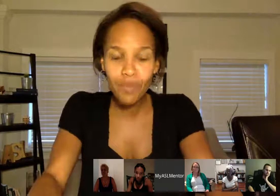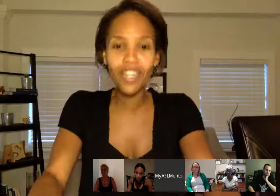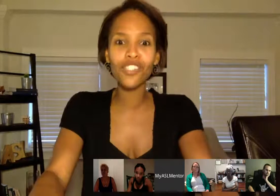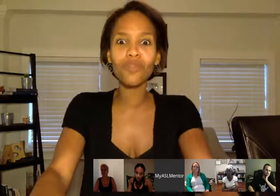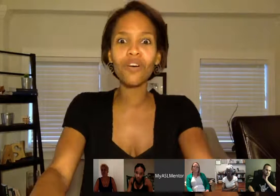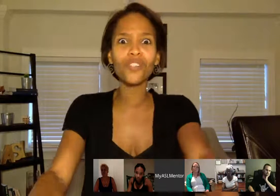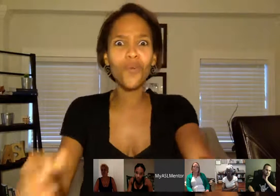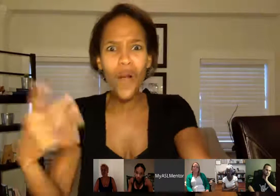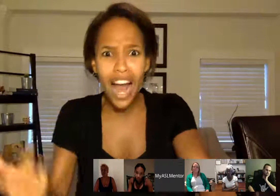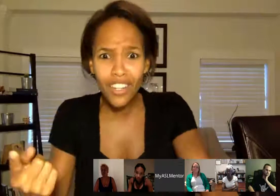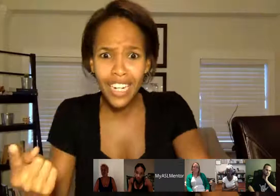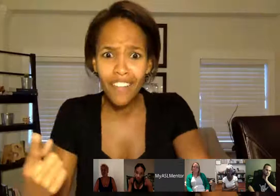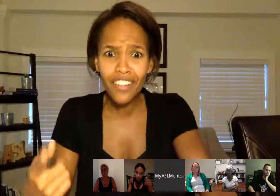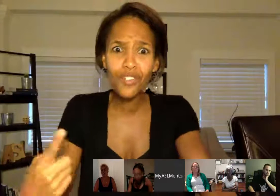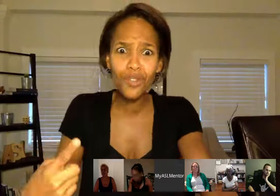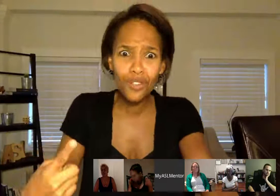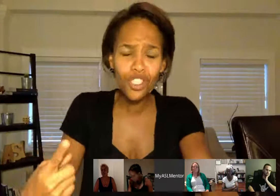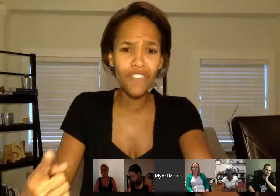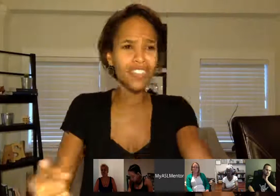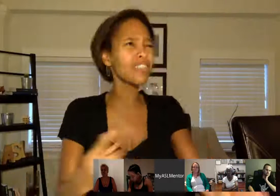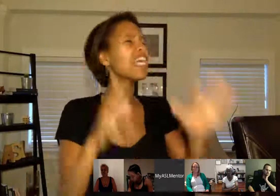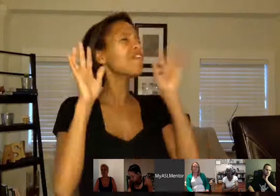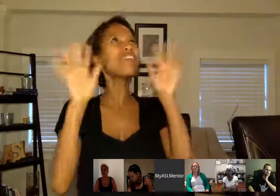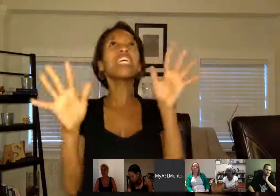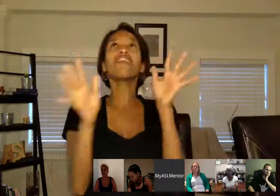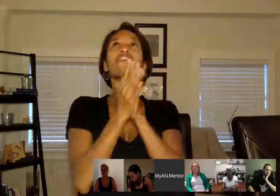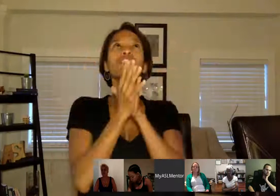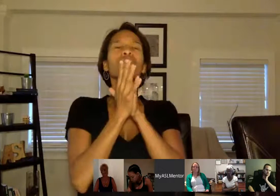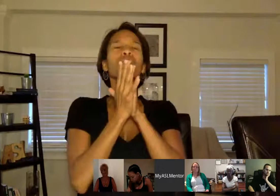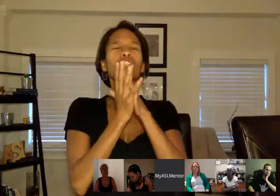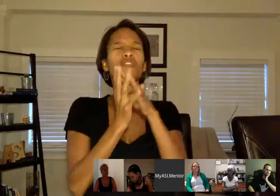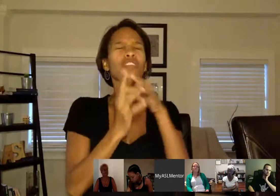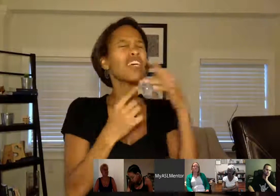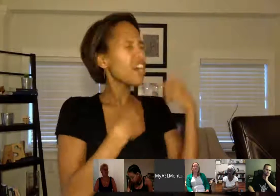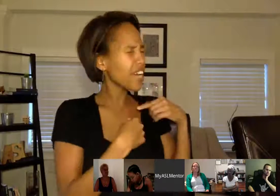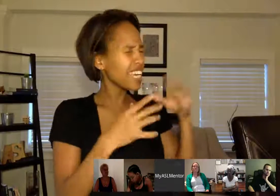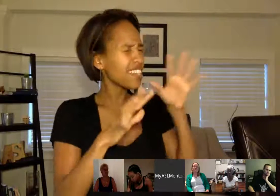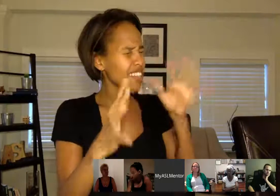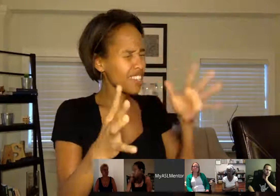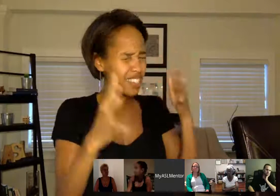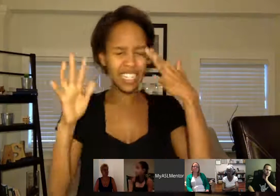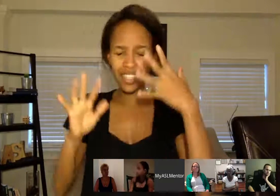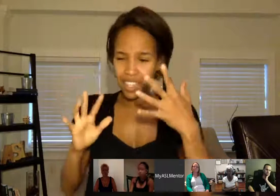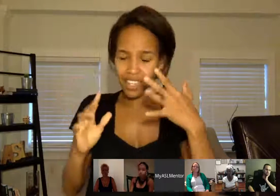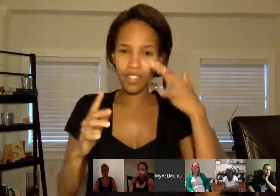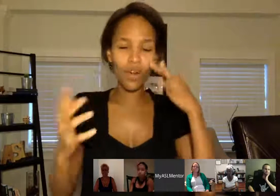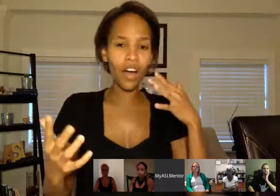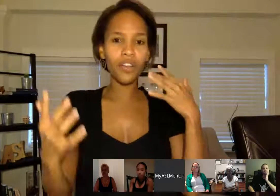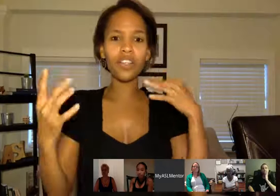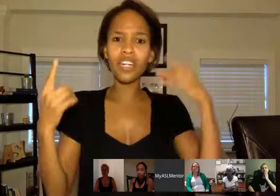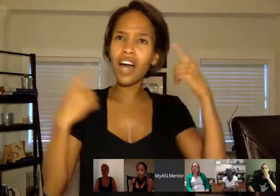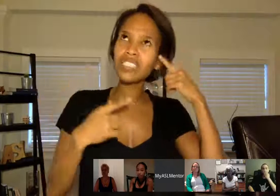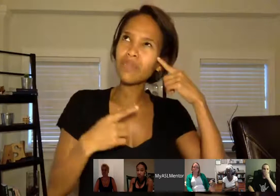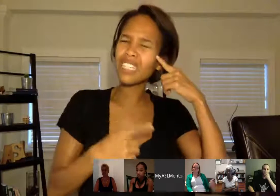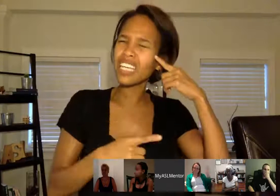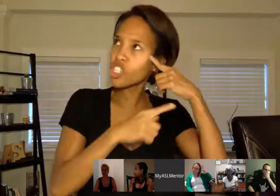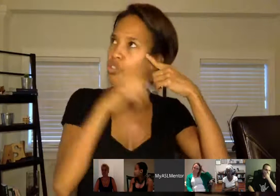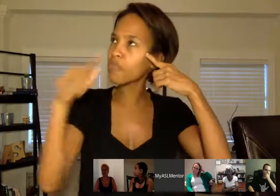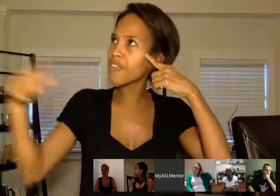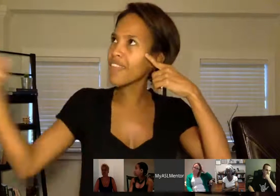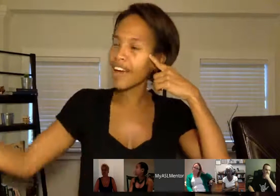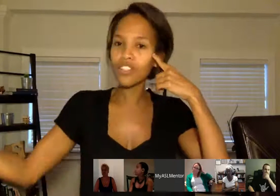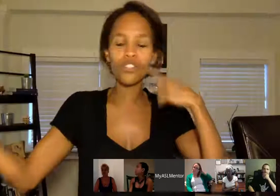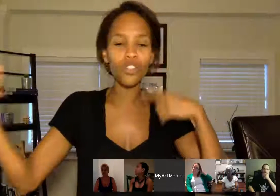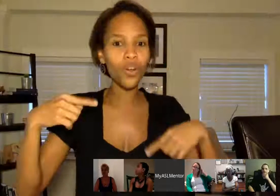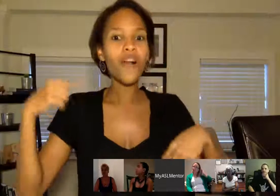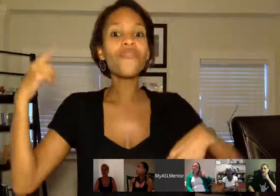that interpretation was, or wow, look at how they just role shifted. Like, we think about this role shift, and okay, you did this and you did this, and wow, and the concept in English would have